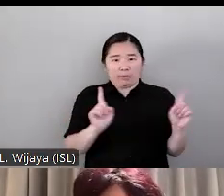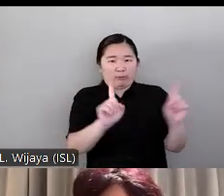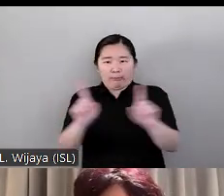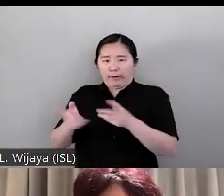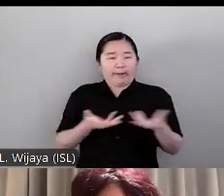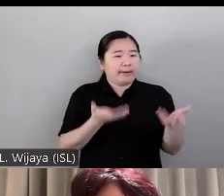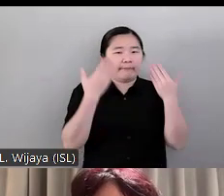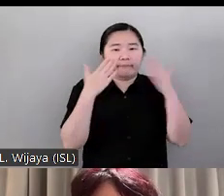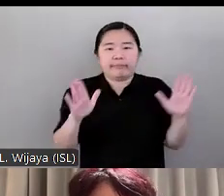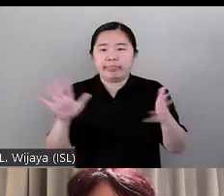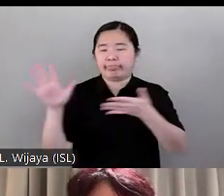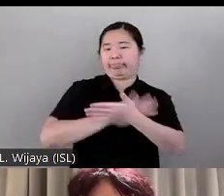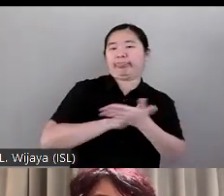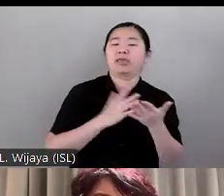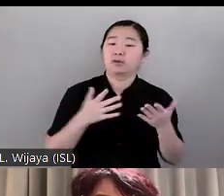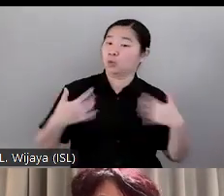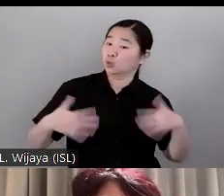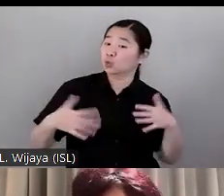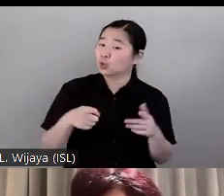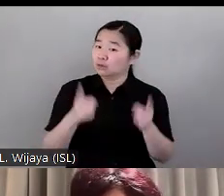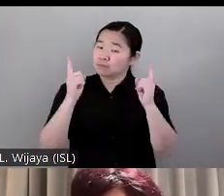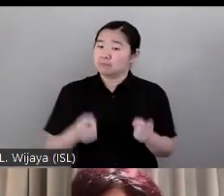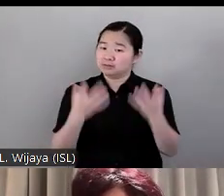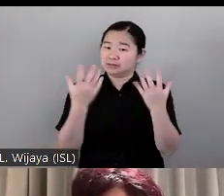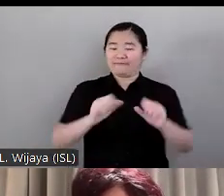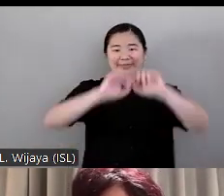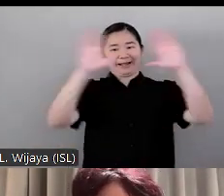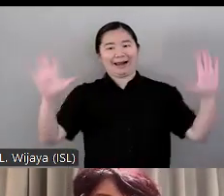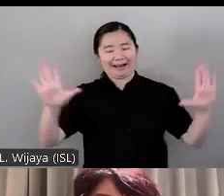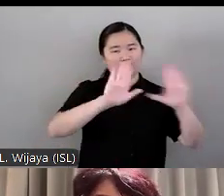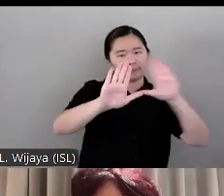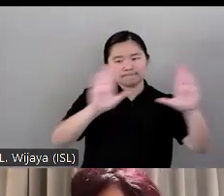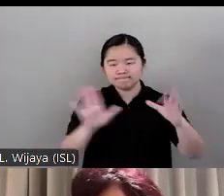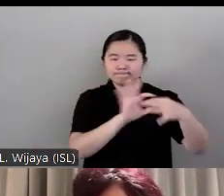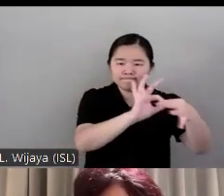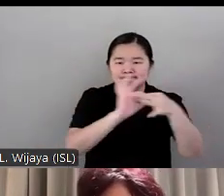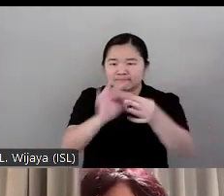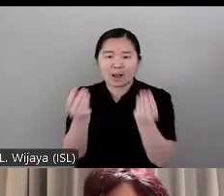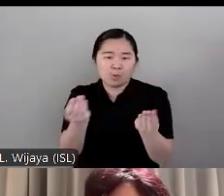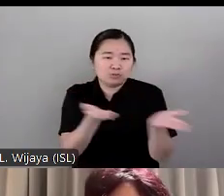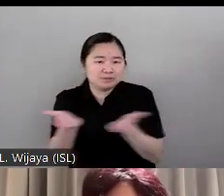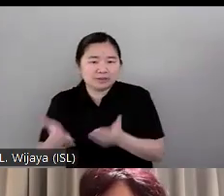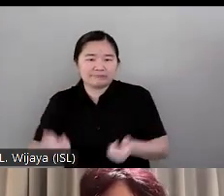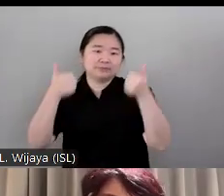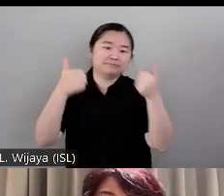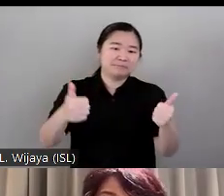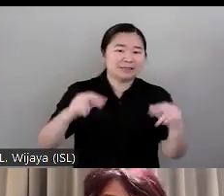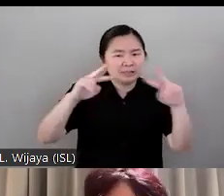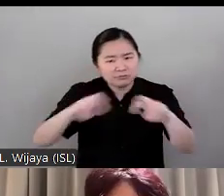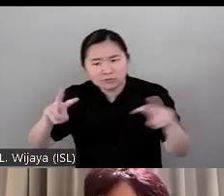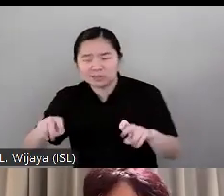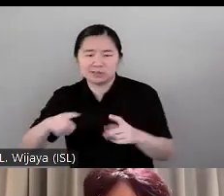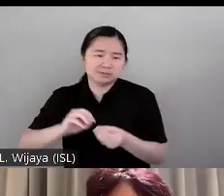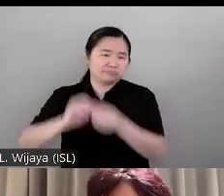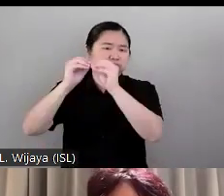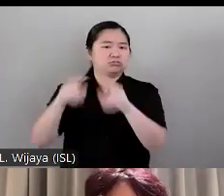holistic, community-focused approach on safeguarding. It's really important that we think about training, we think